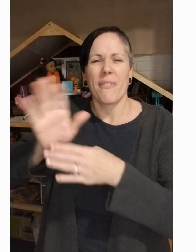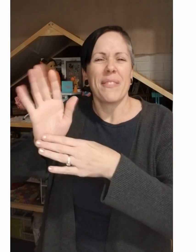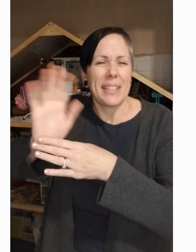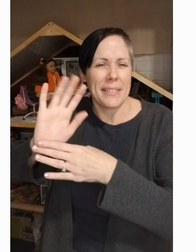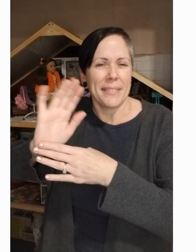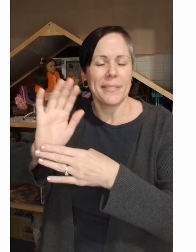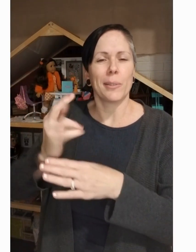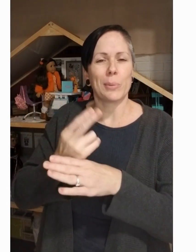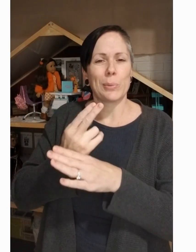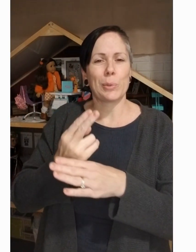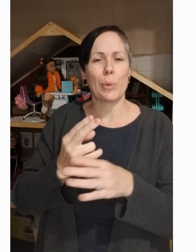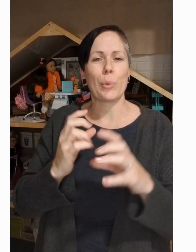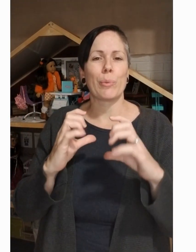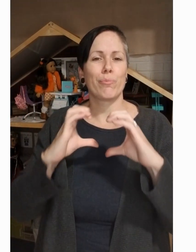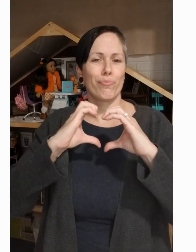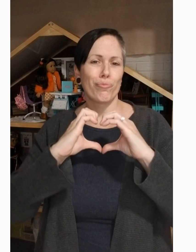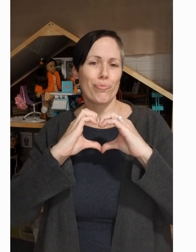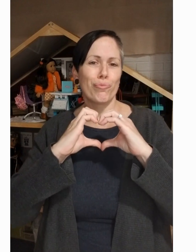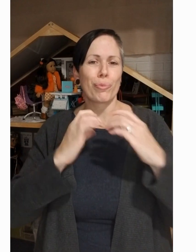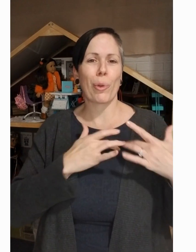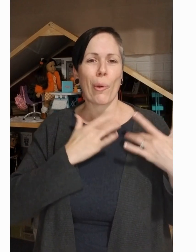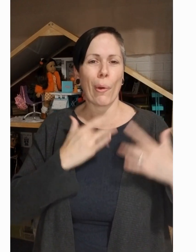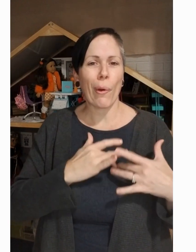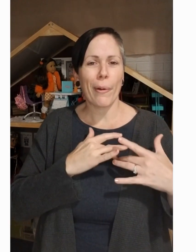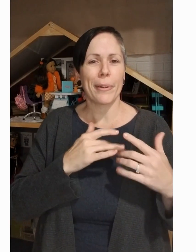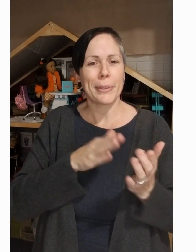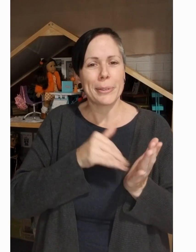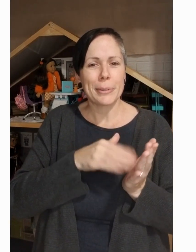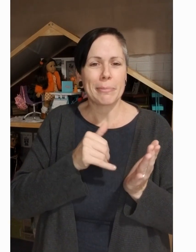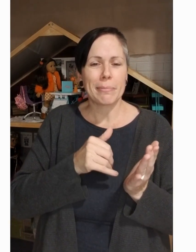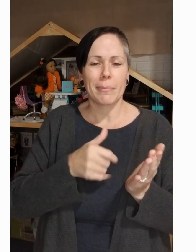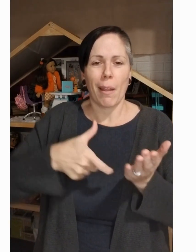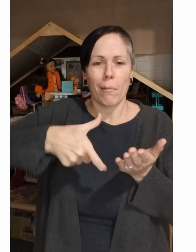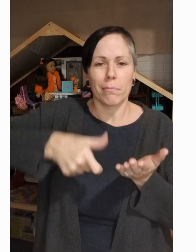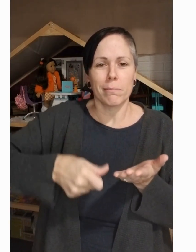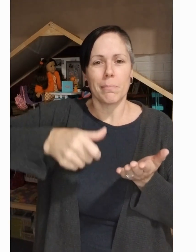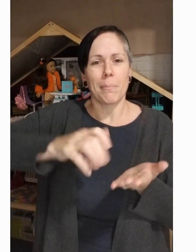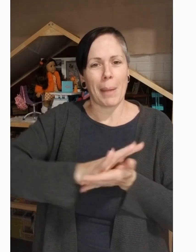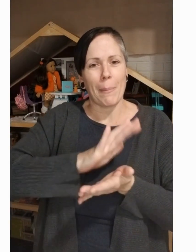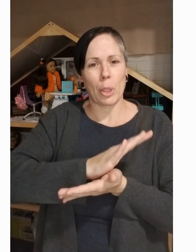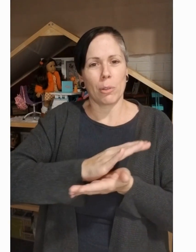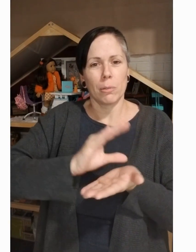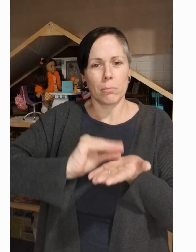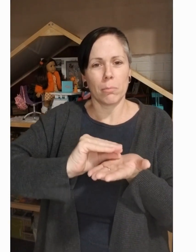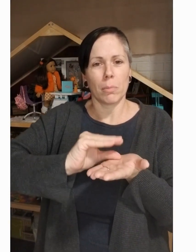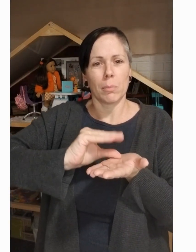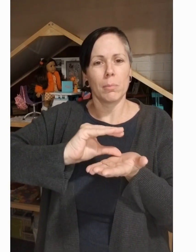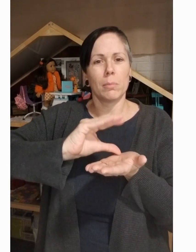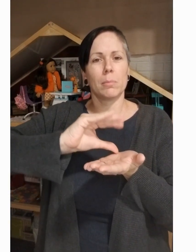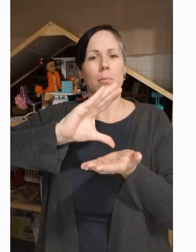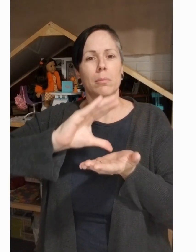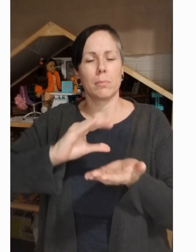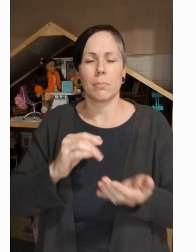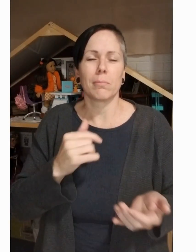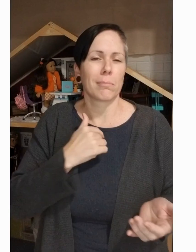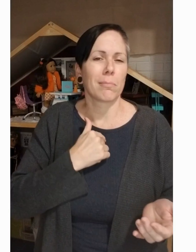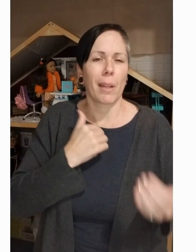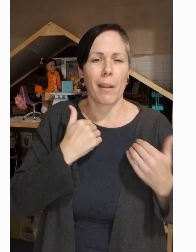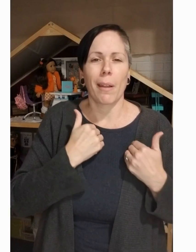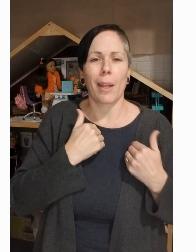heart soaps, but they had a heart punch, like a paper punch, and I had a star punch, so that's what I used.